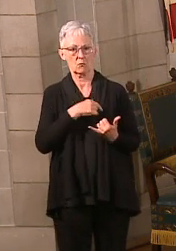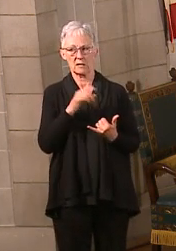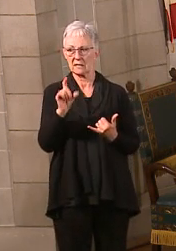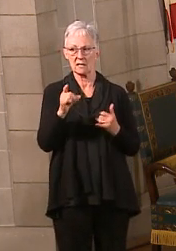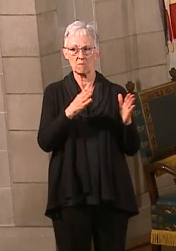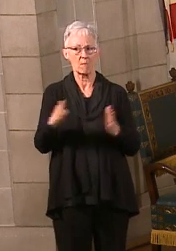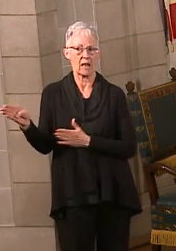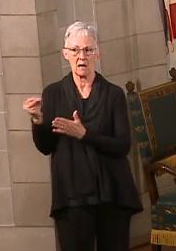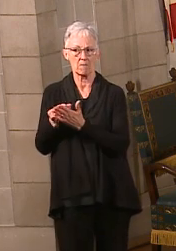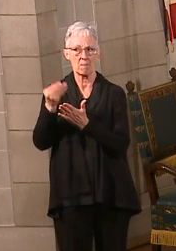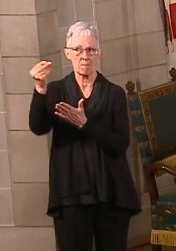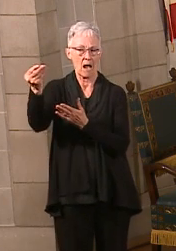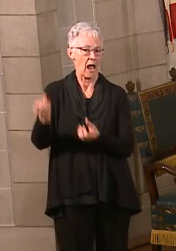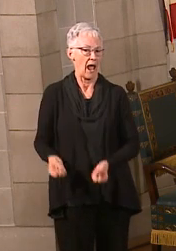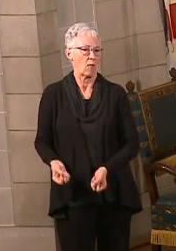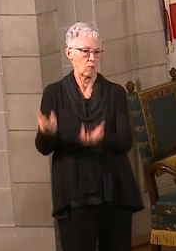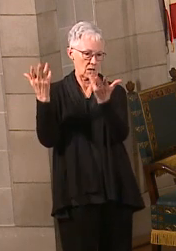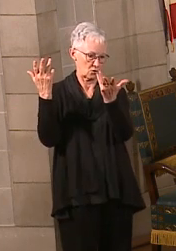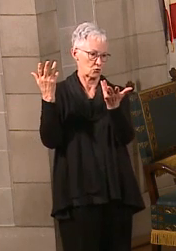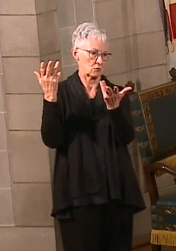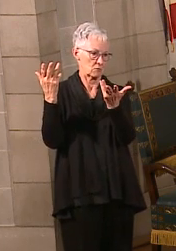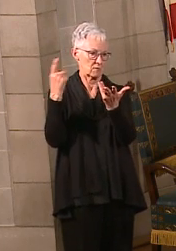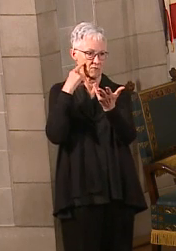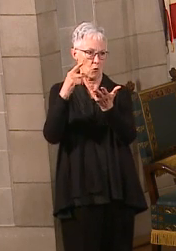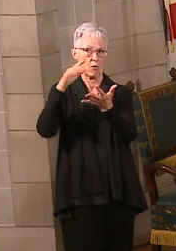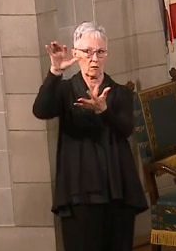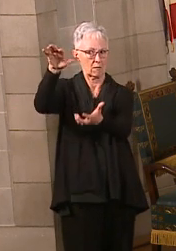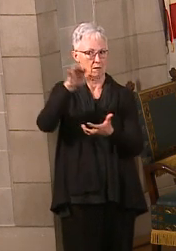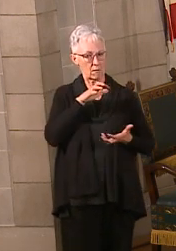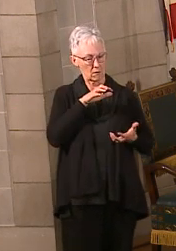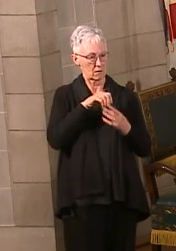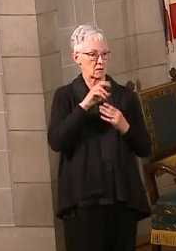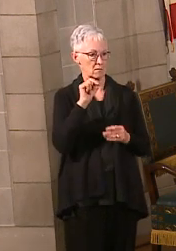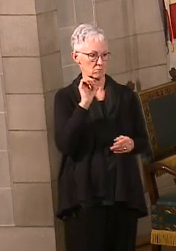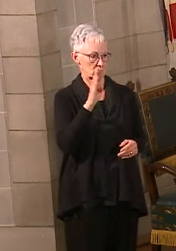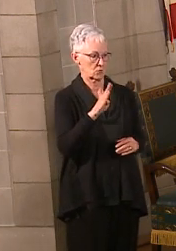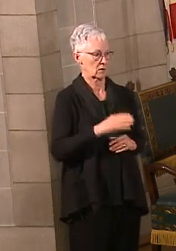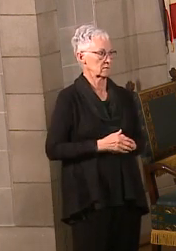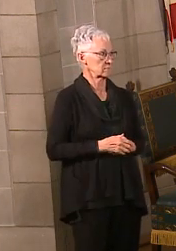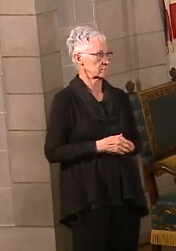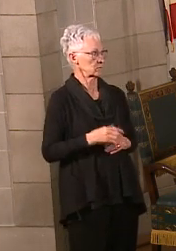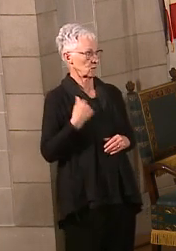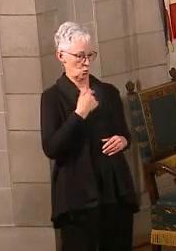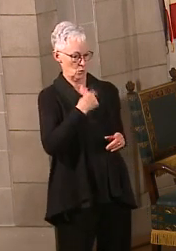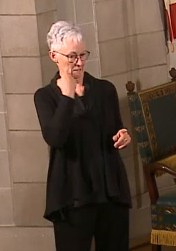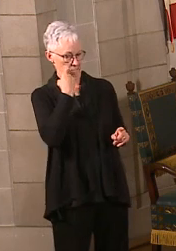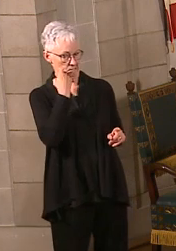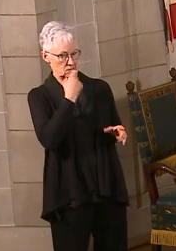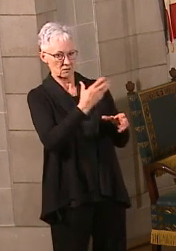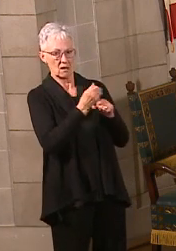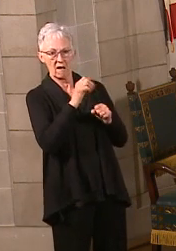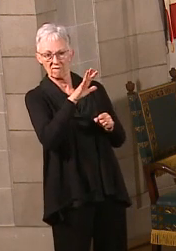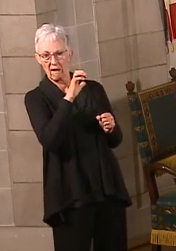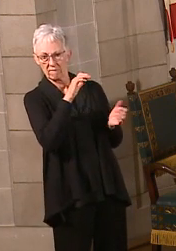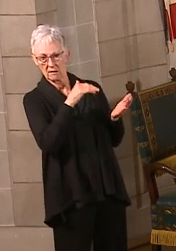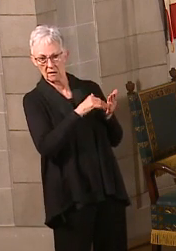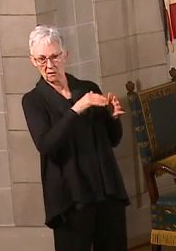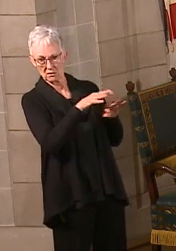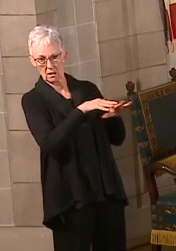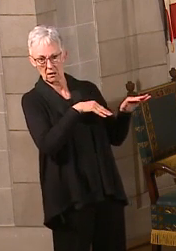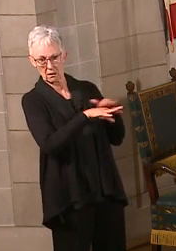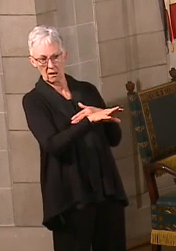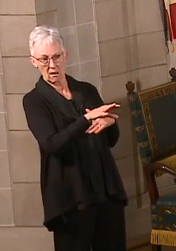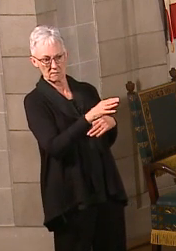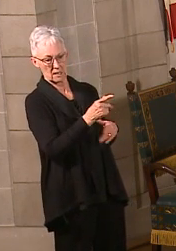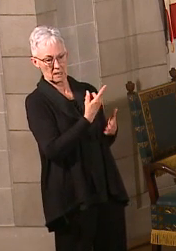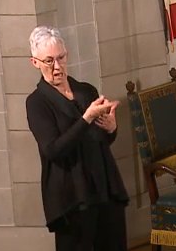from around the world to be able to get it back here. So far, I mentioned earlier in the week, we'd received 500,000 gloves last week, 97,000